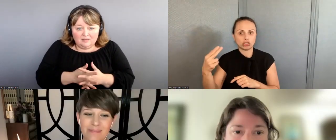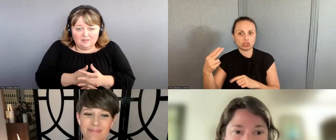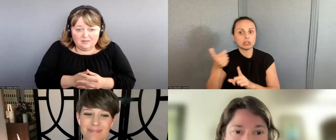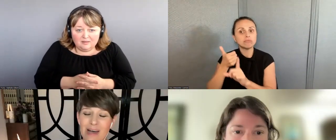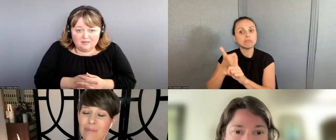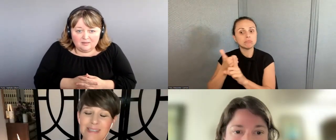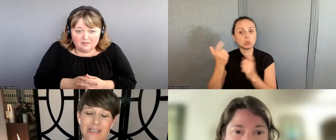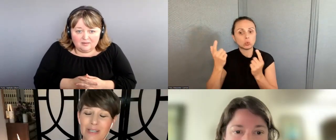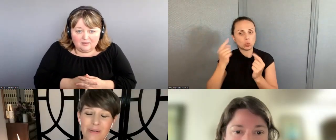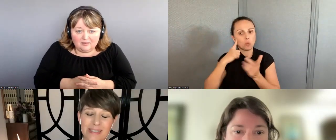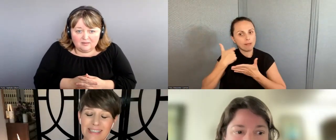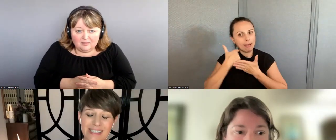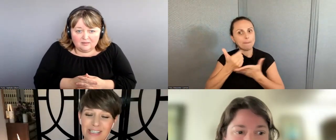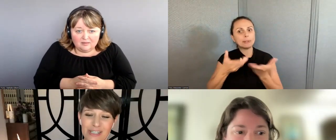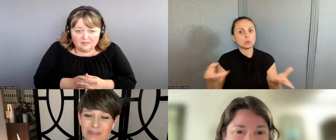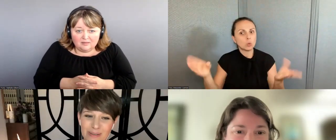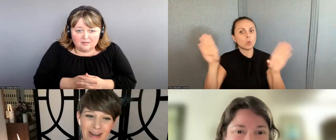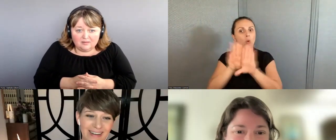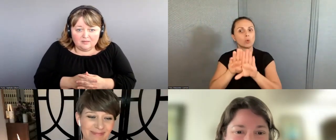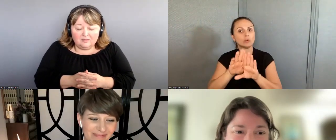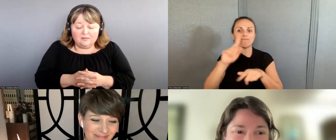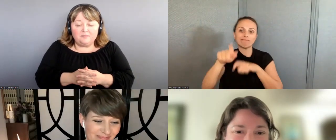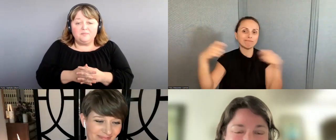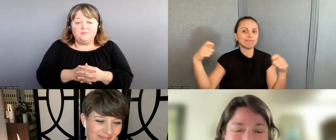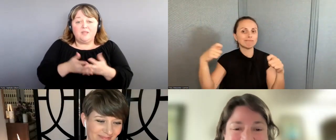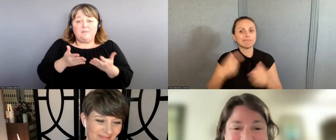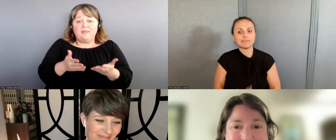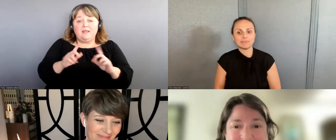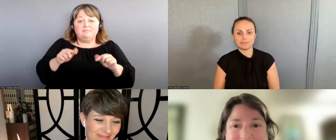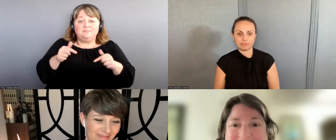to help us close in such a juicy way.